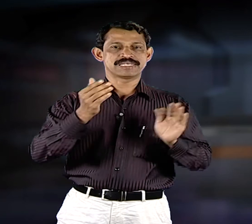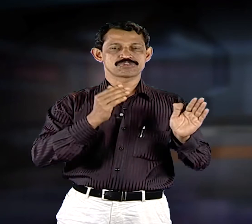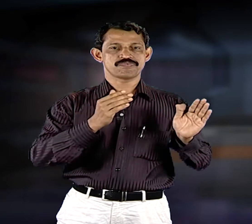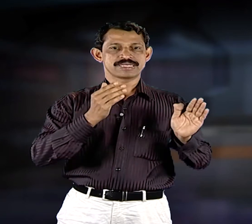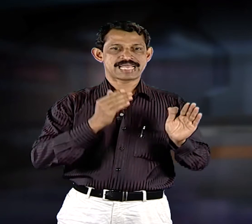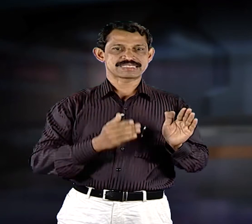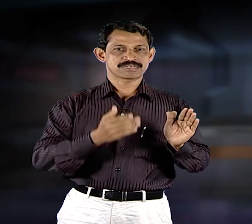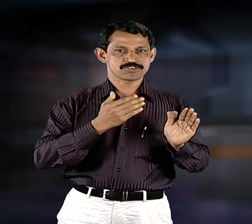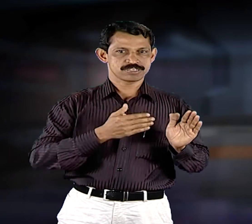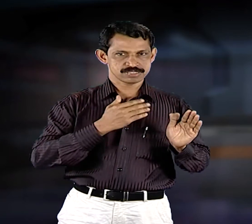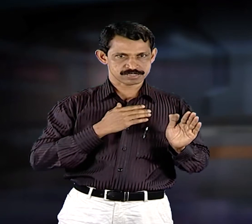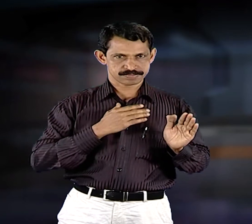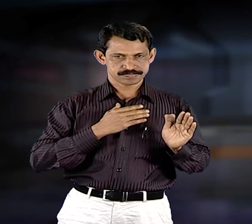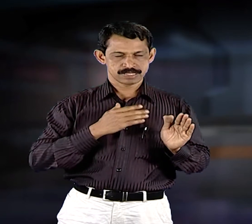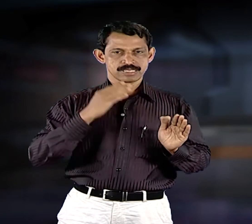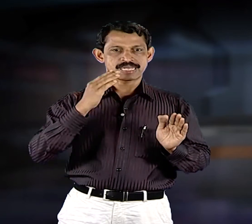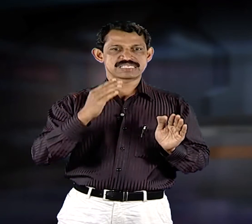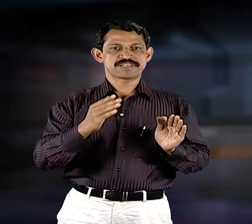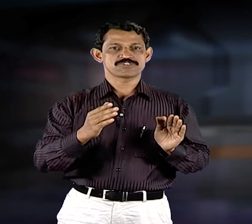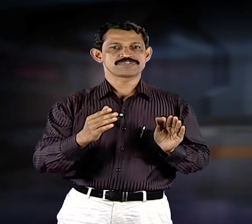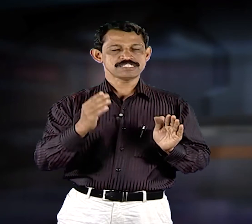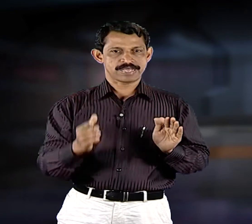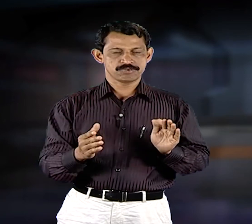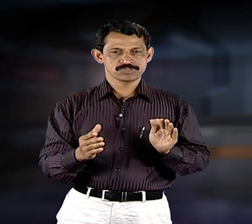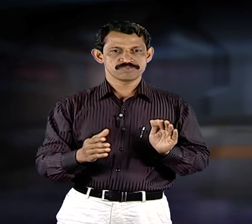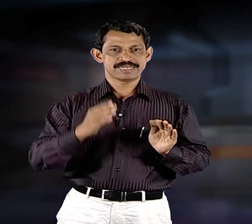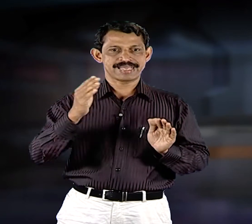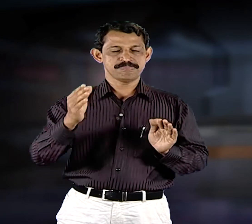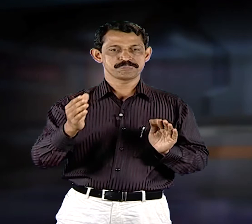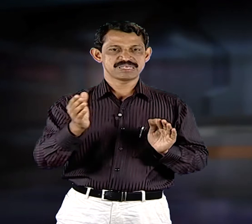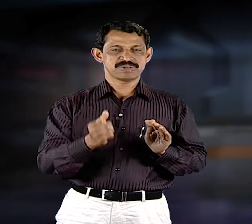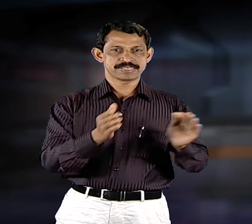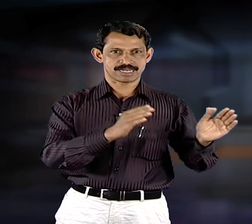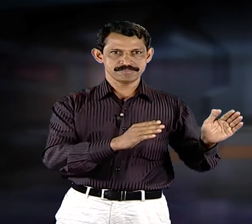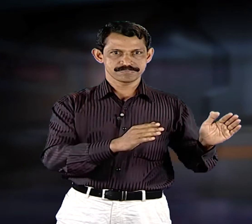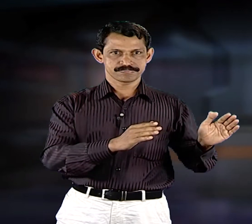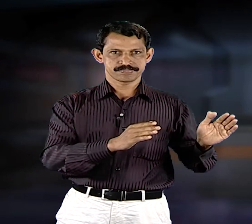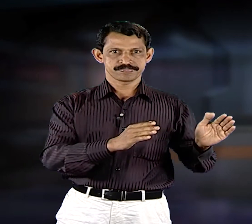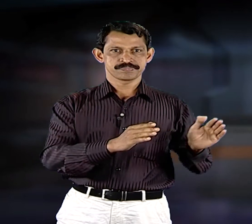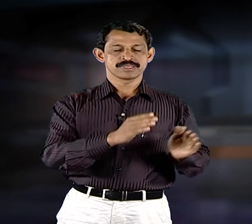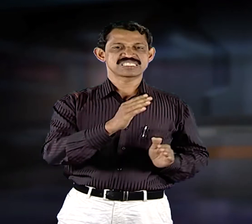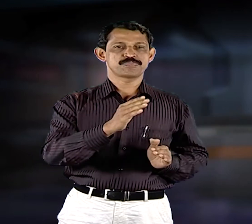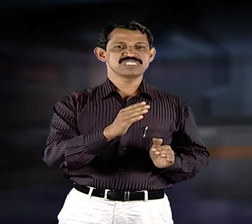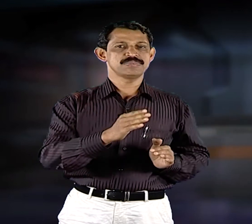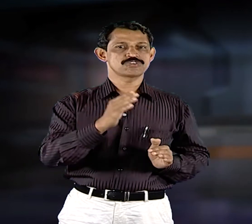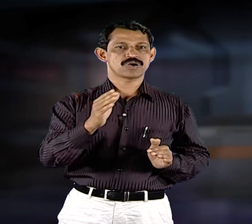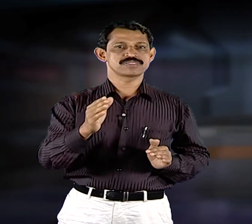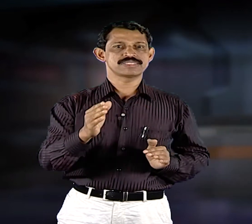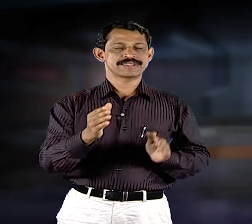of national consciousness. Cultivation of such values will help people become responsible towards their